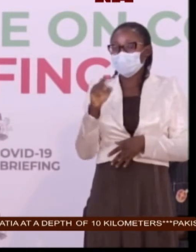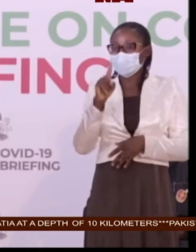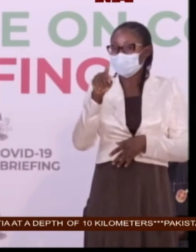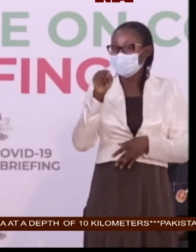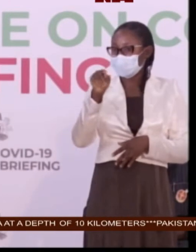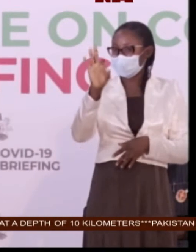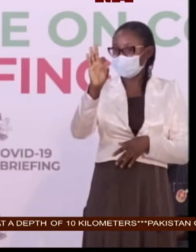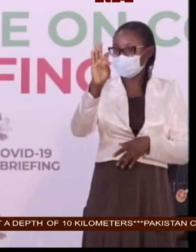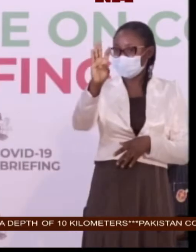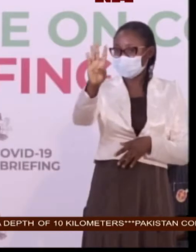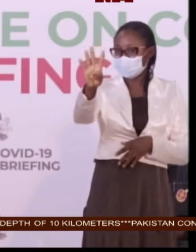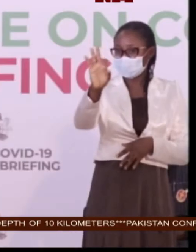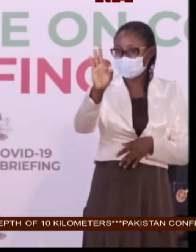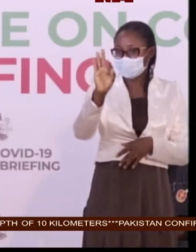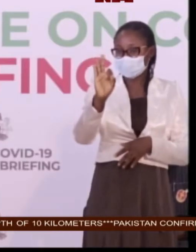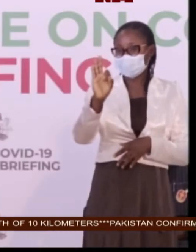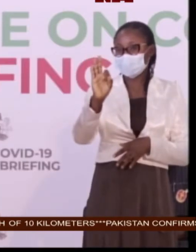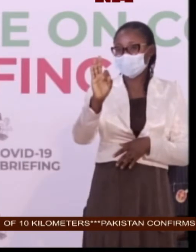1.49,